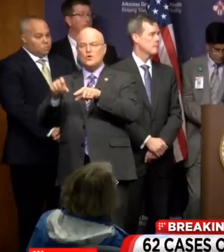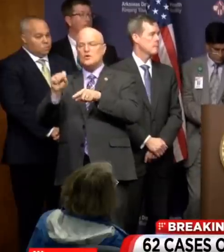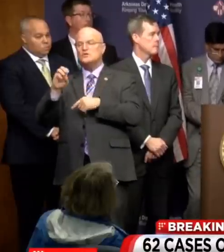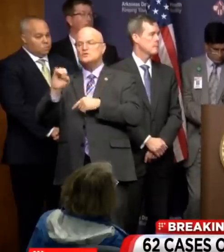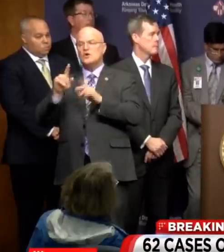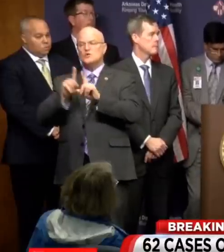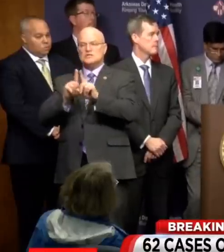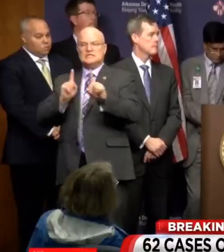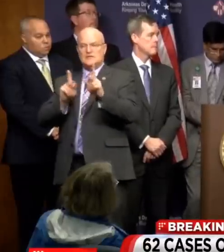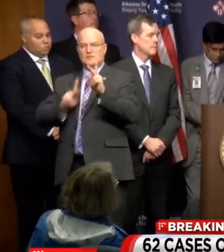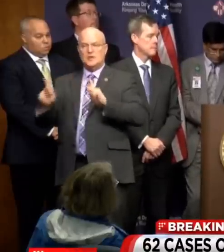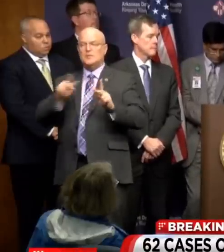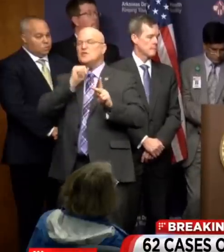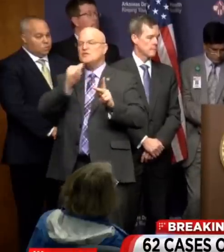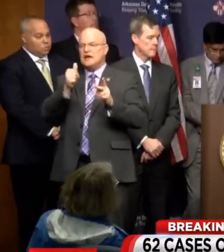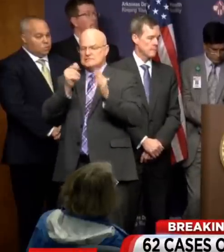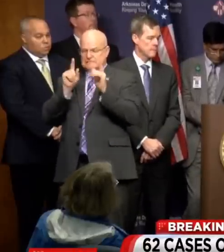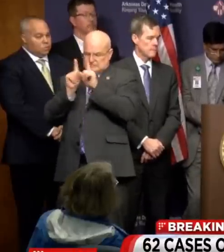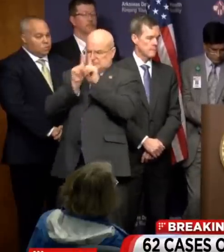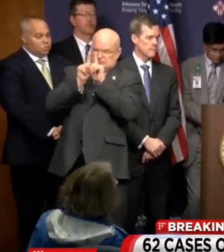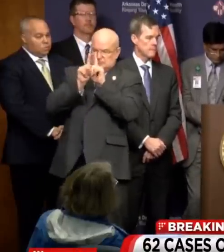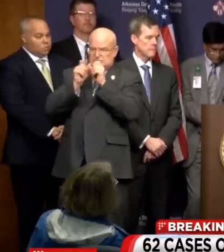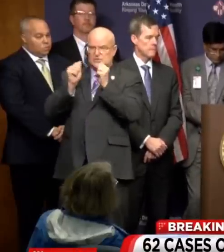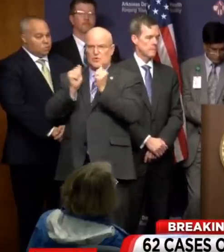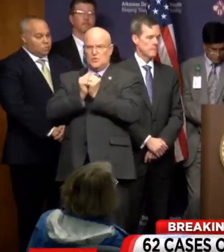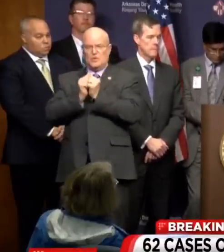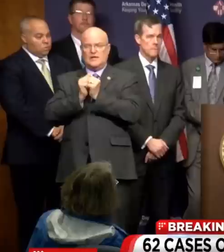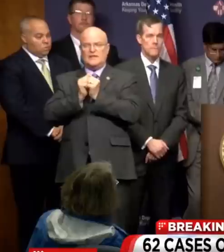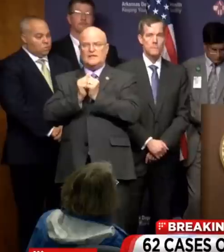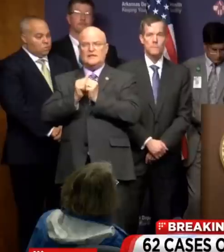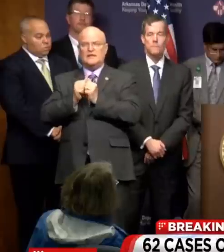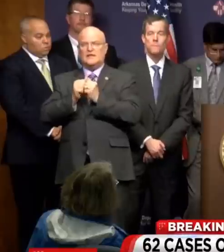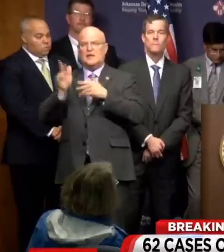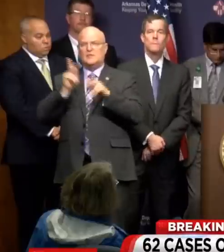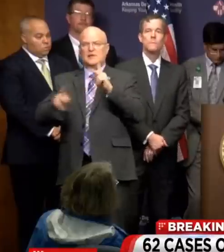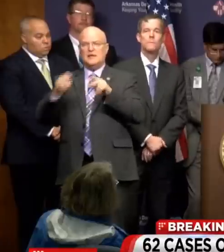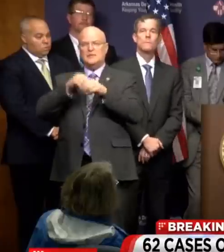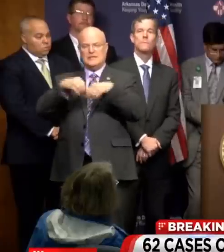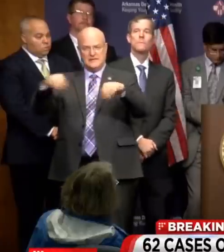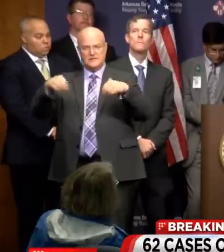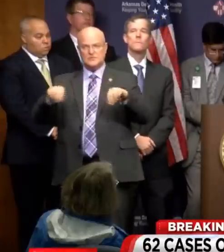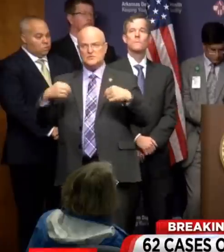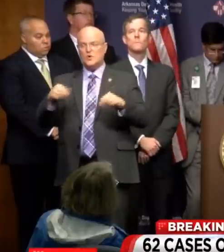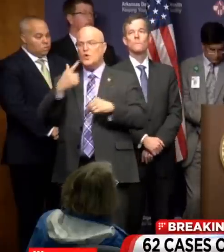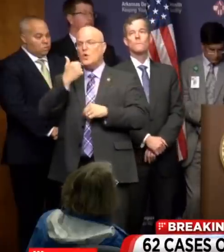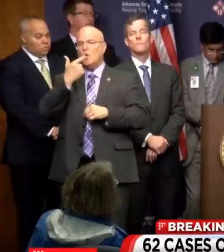social distancing so you're not in close contact with your neighbors and others who